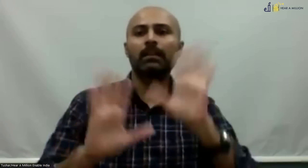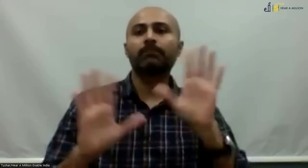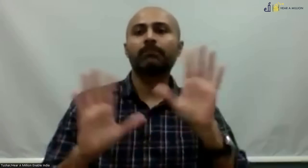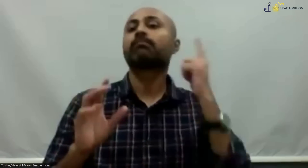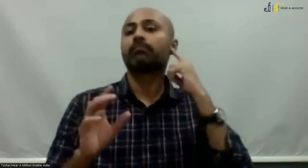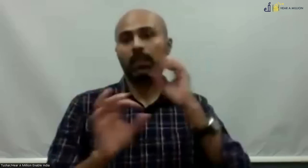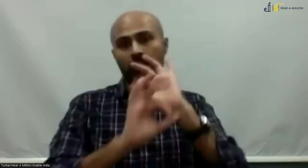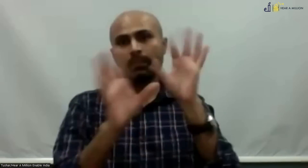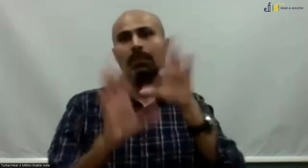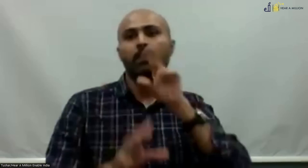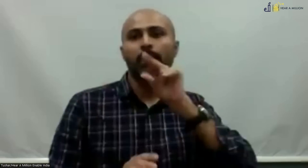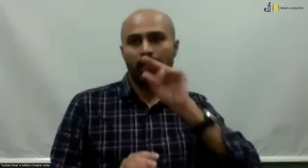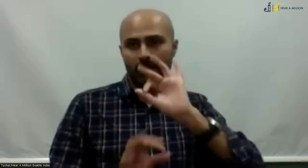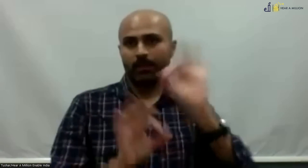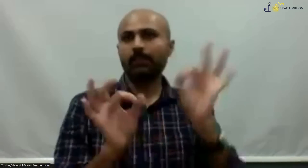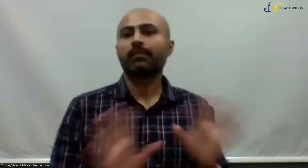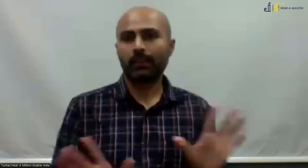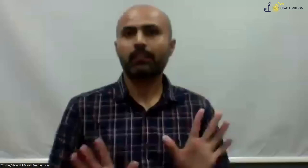comment.